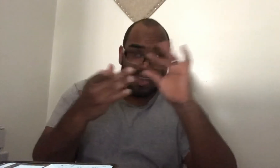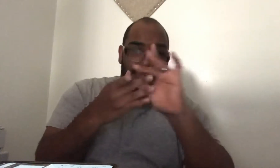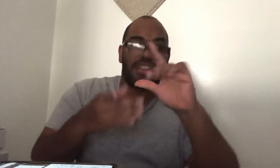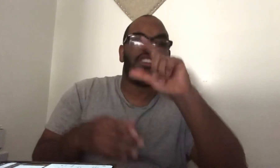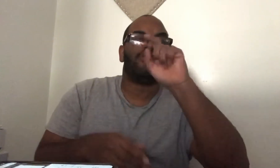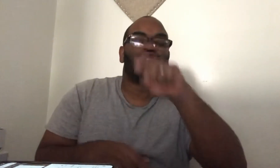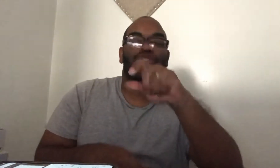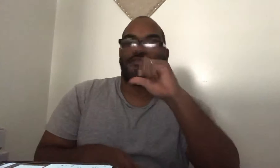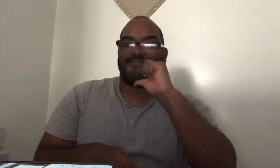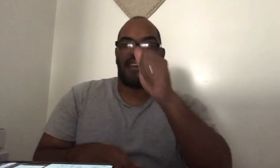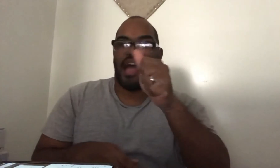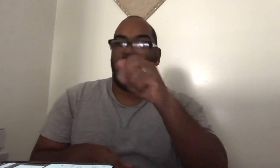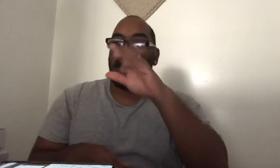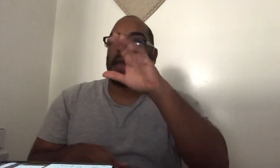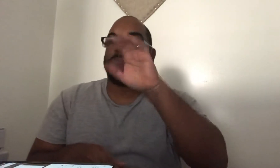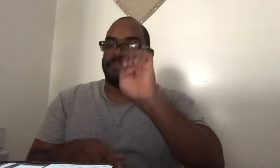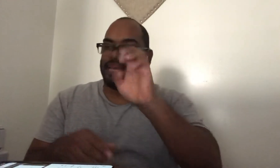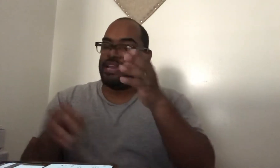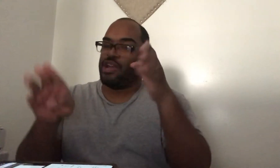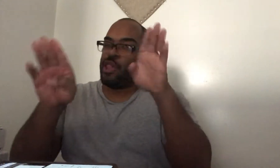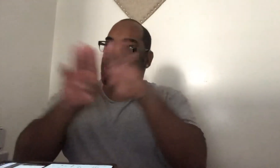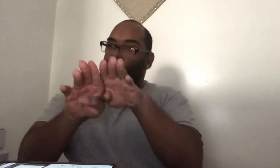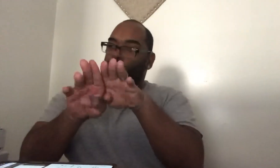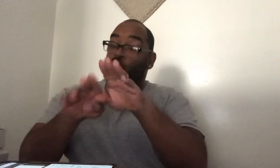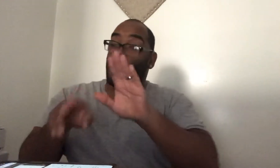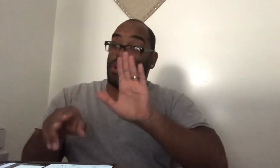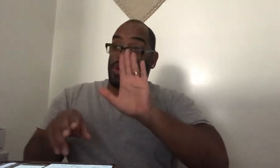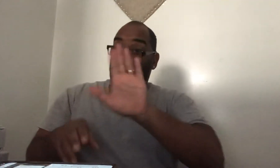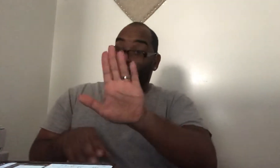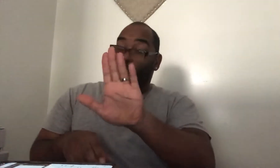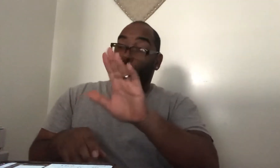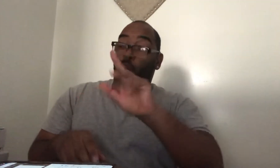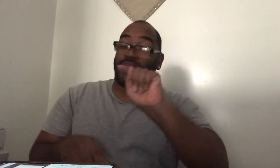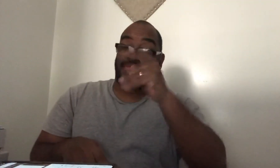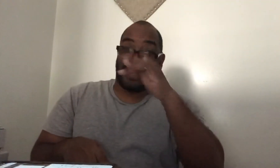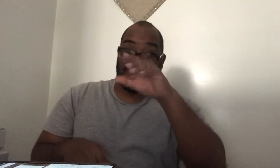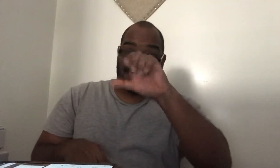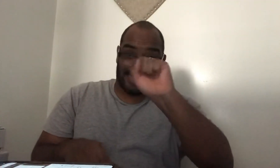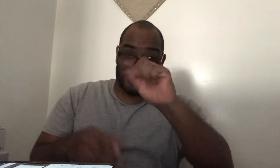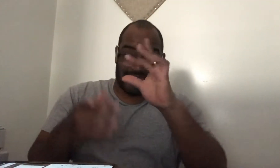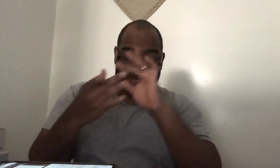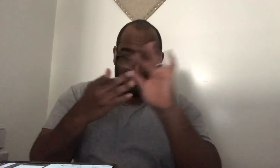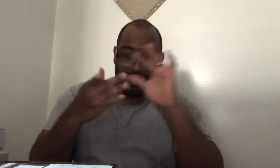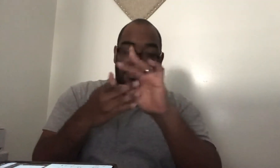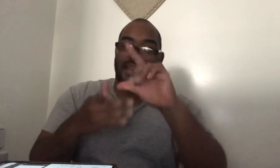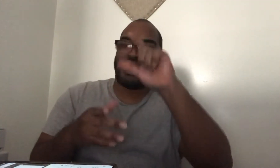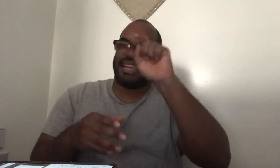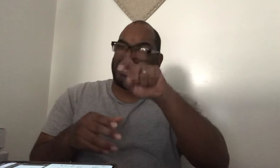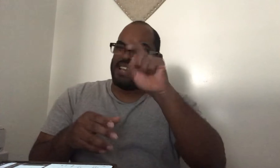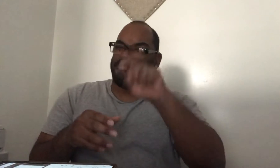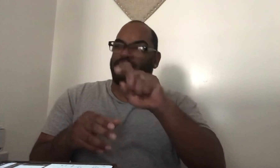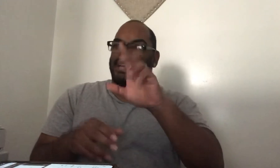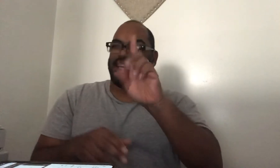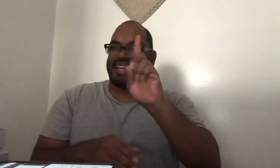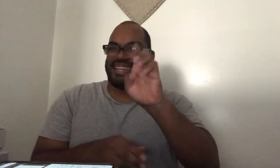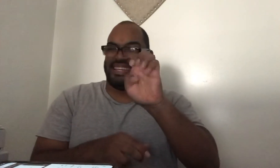closed. Your thesis statement also is something that needs to be demonstrable with words. Partly, I just like to say the